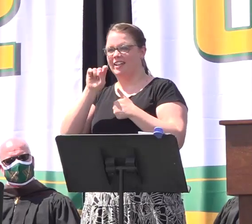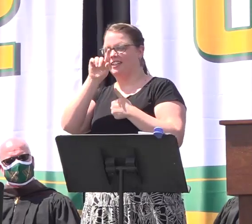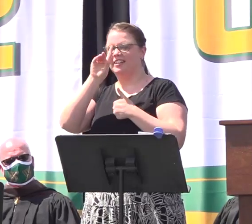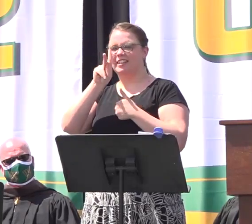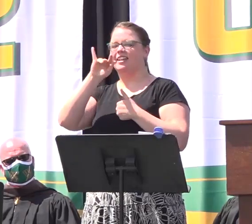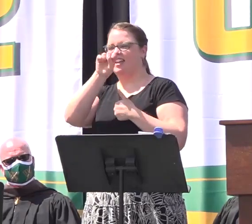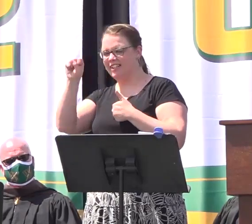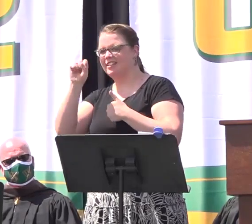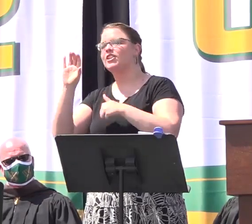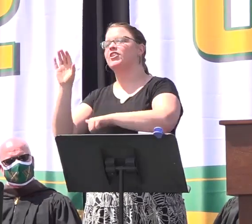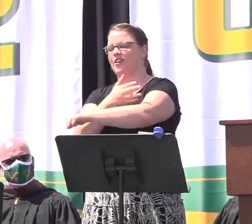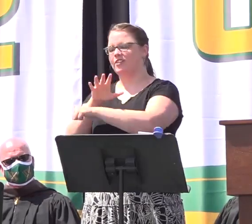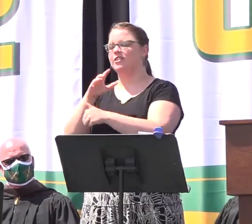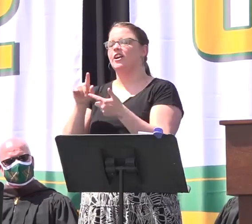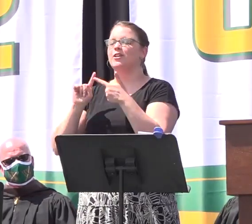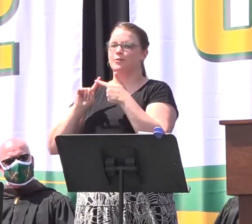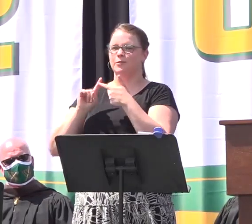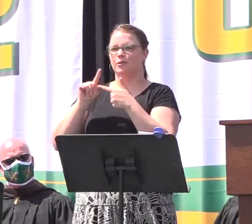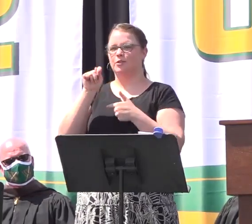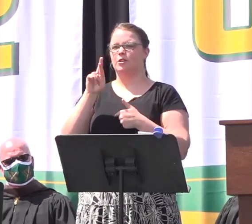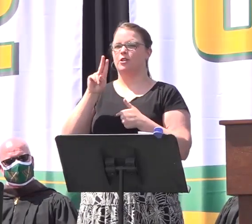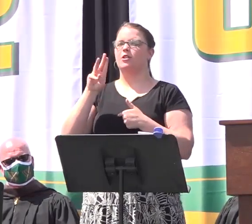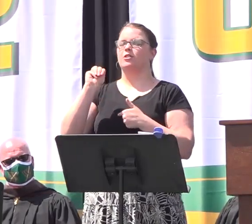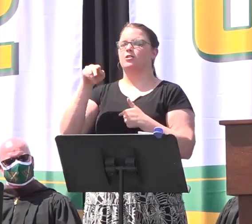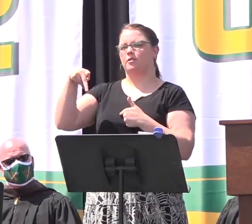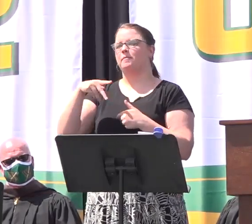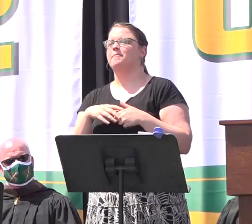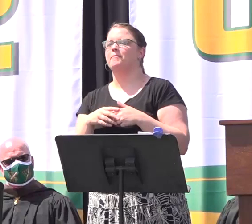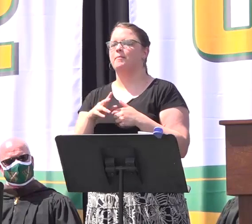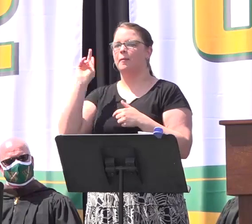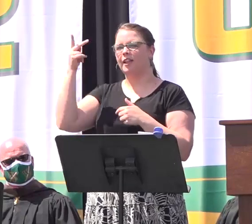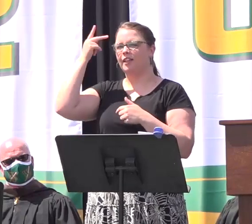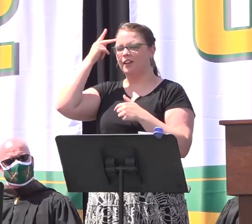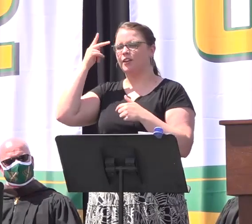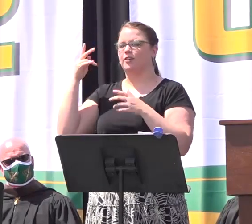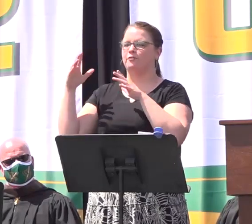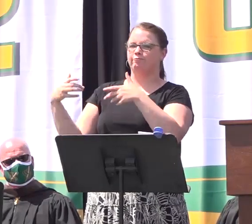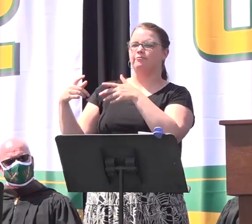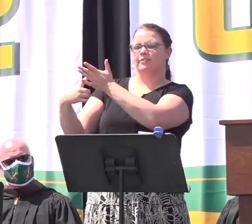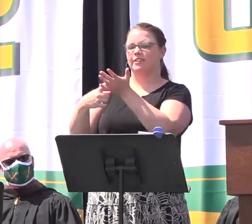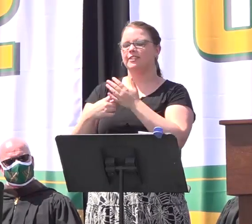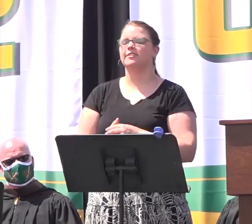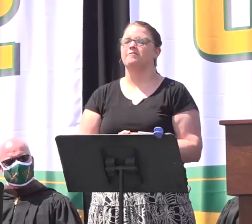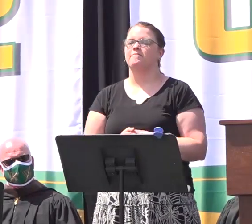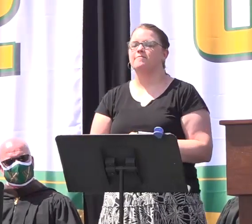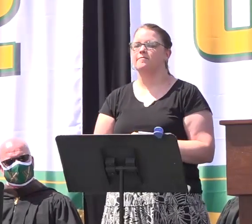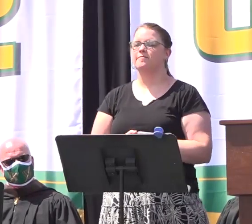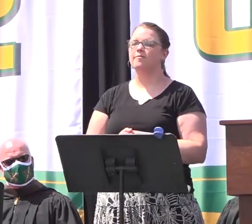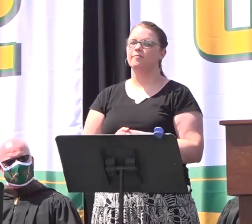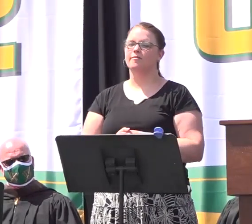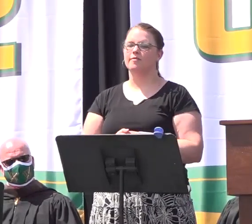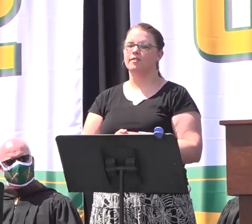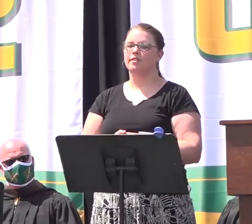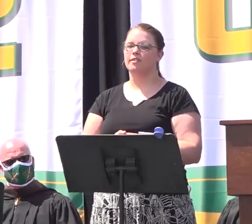where most of the poetry seems to be these days. Music soothes, it inspires, it takes you home. And if you know